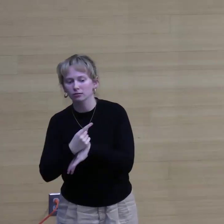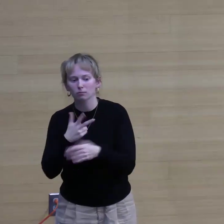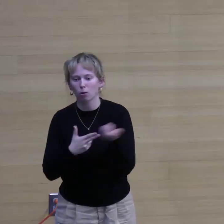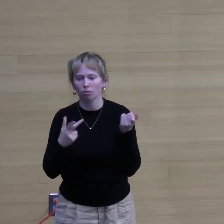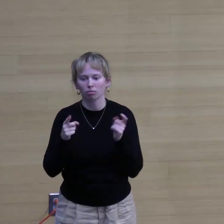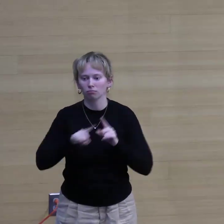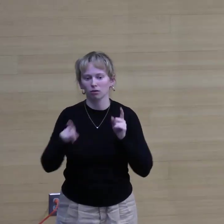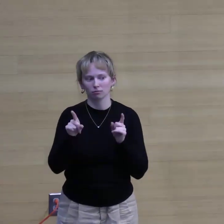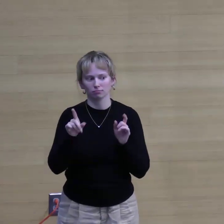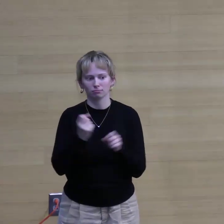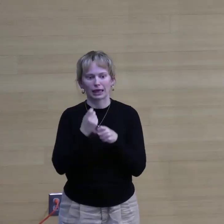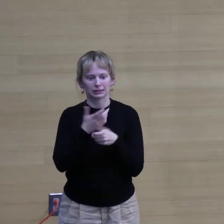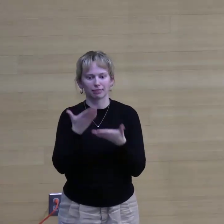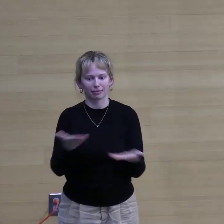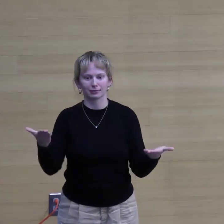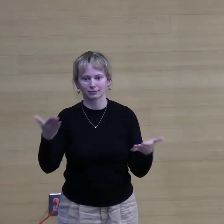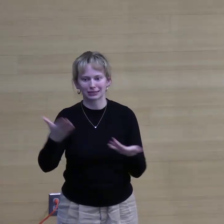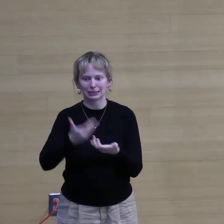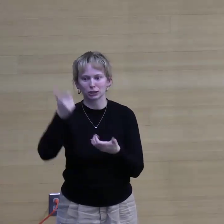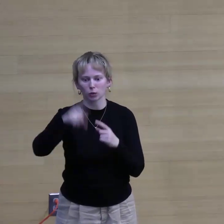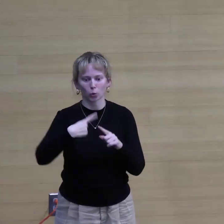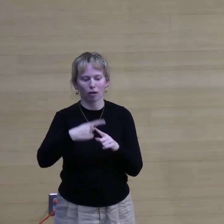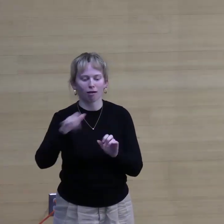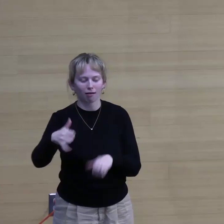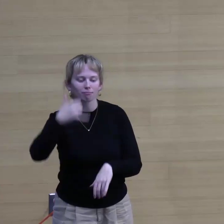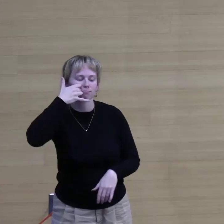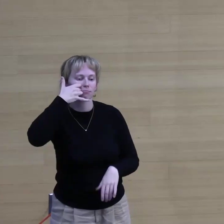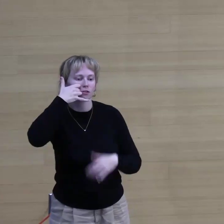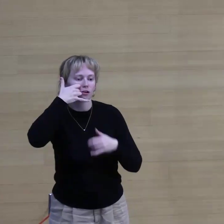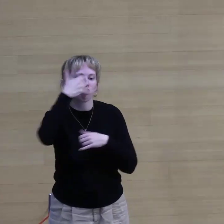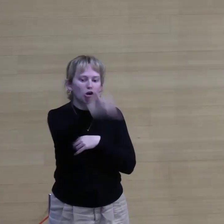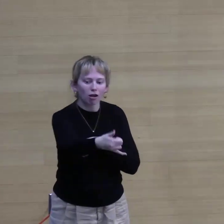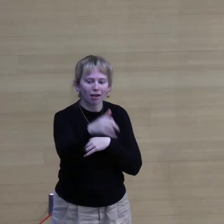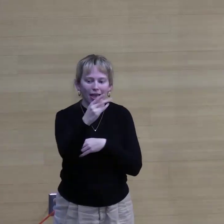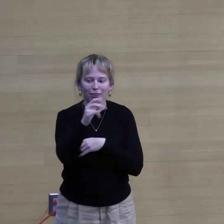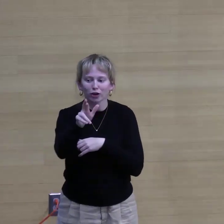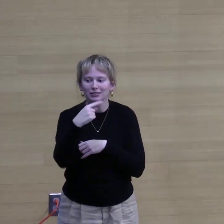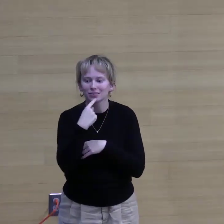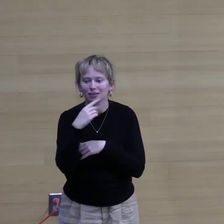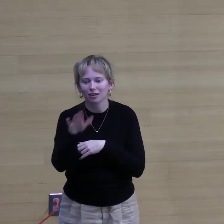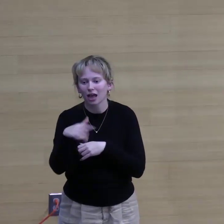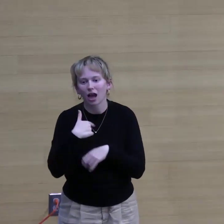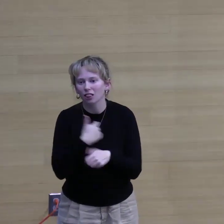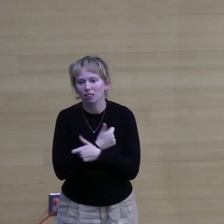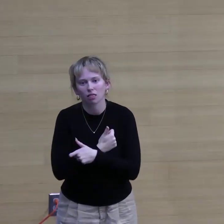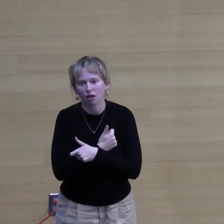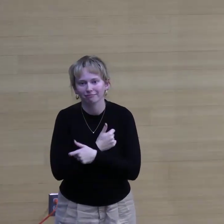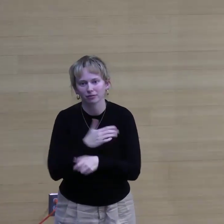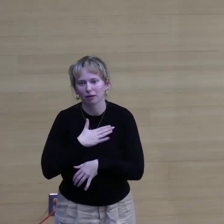But it makes it a lot easier when like I can pick up the phone and call Heather up here and be like, I love my